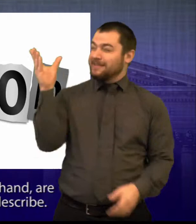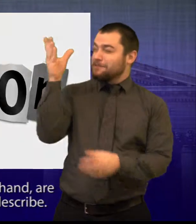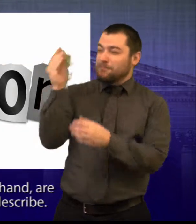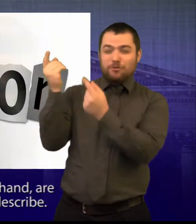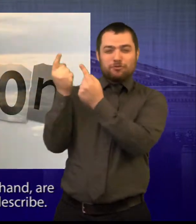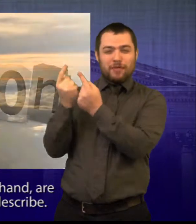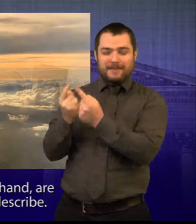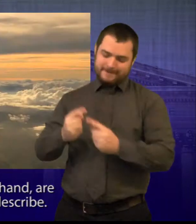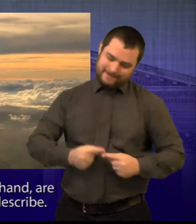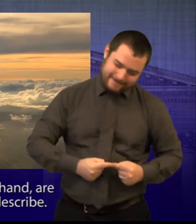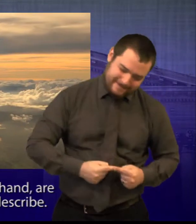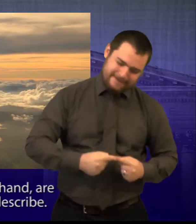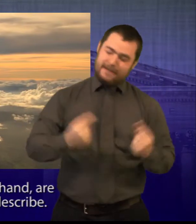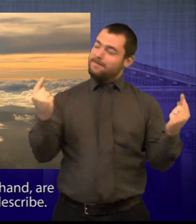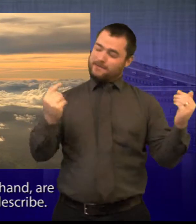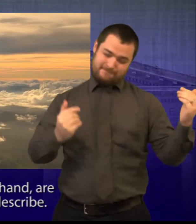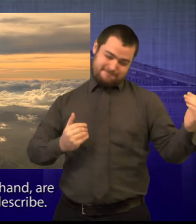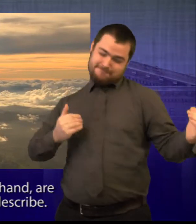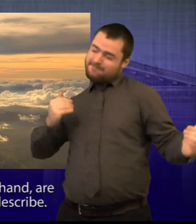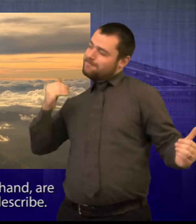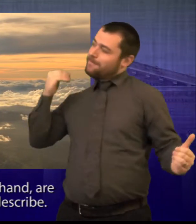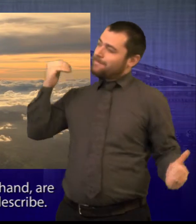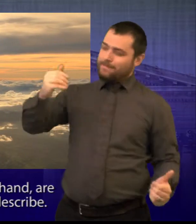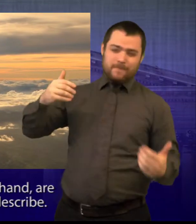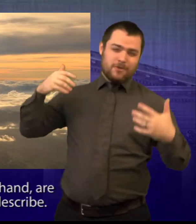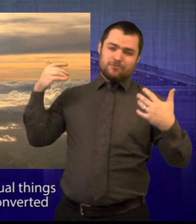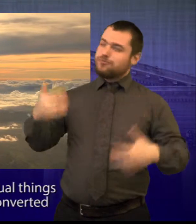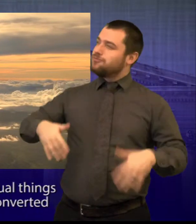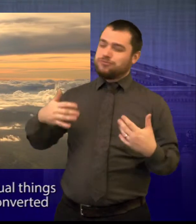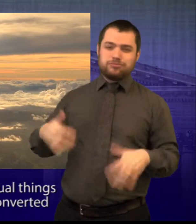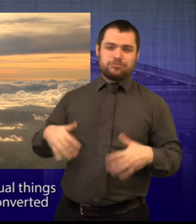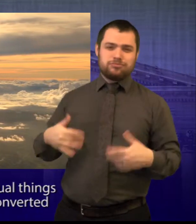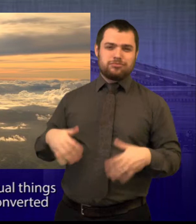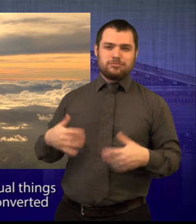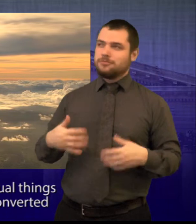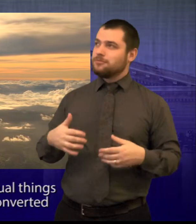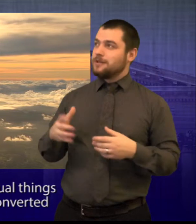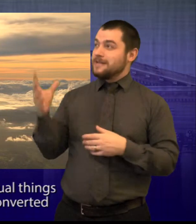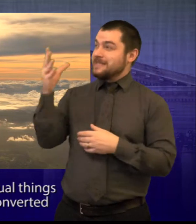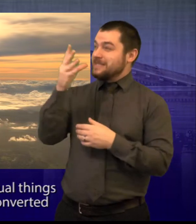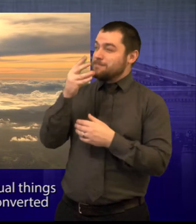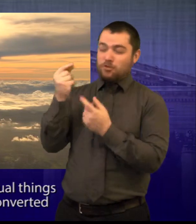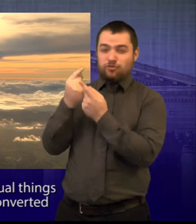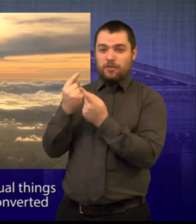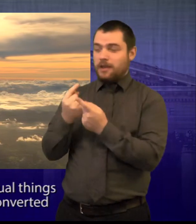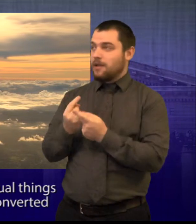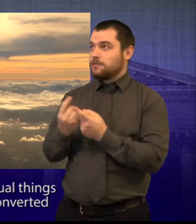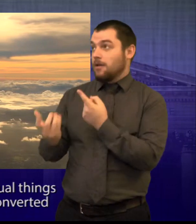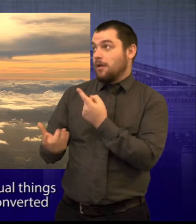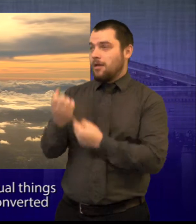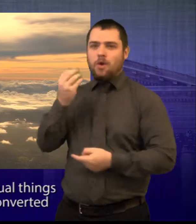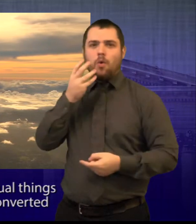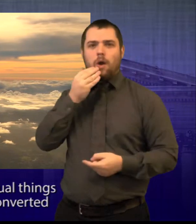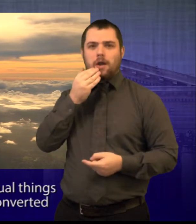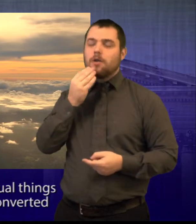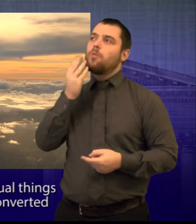things, on the other hand, are as different as words could describe. We begin to experience spiritual things